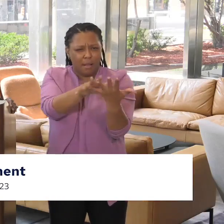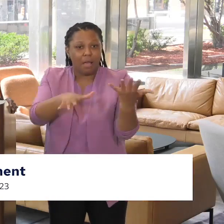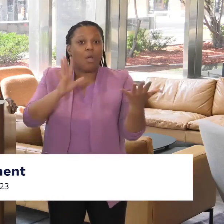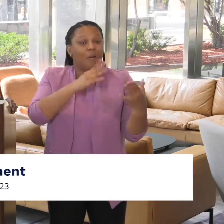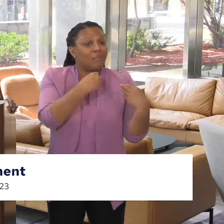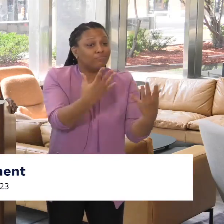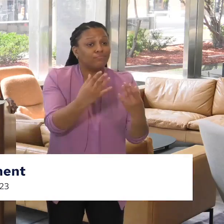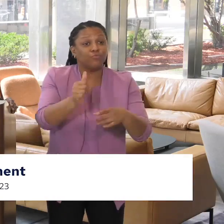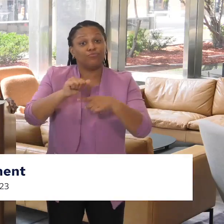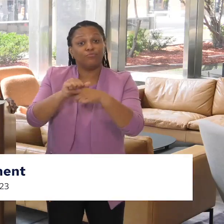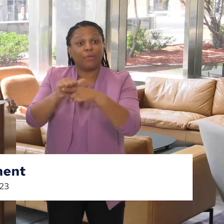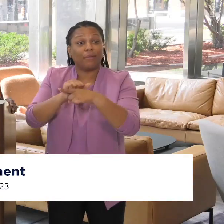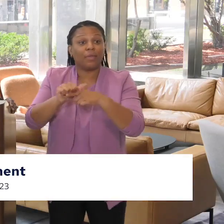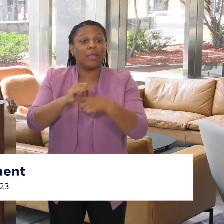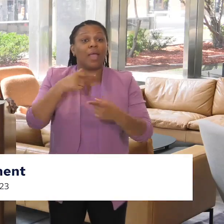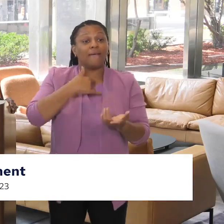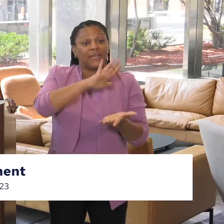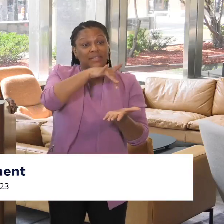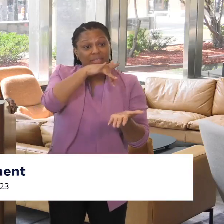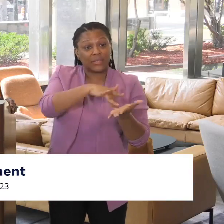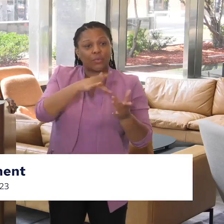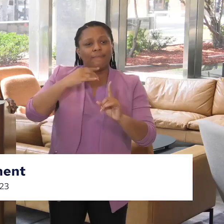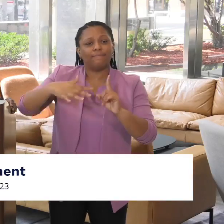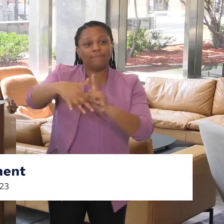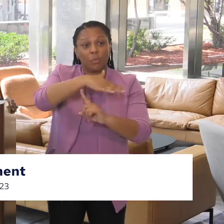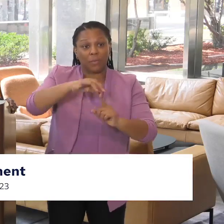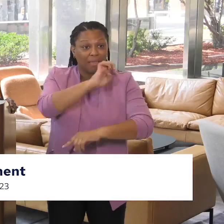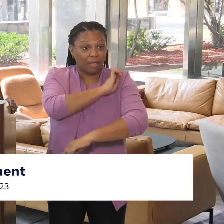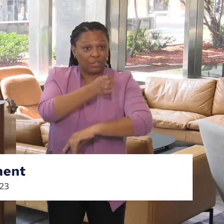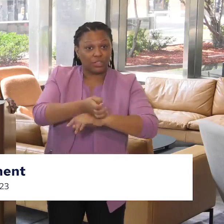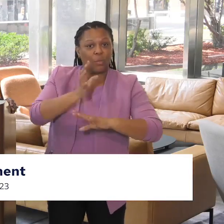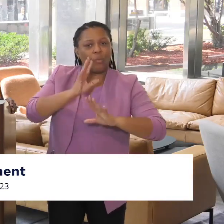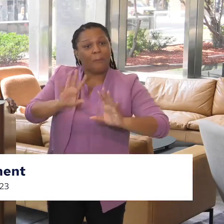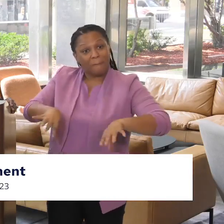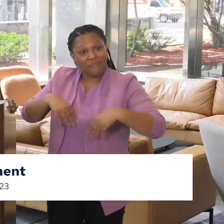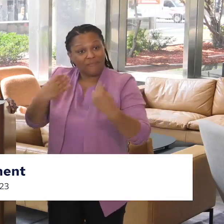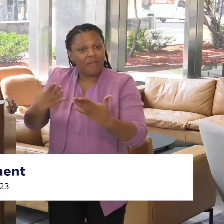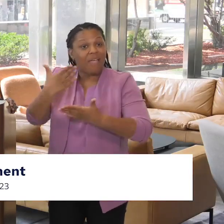Environment and Energy providing hands-on training for a career as